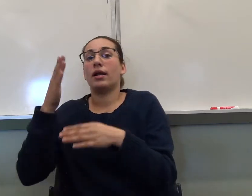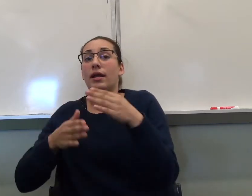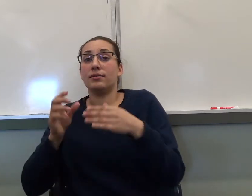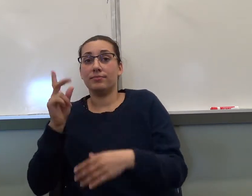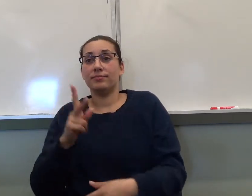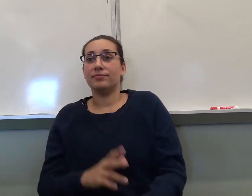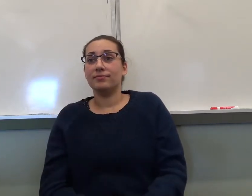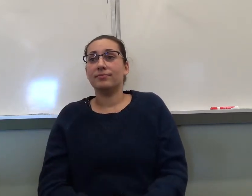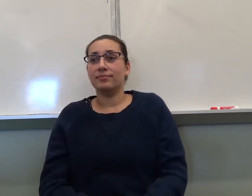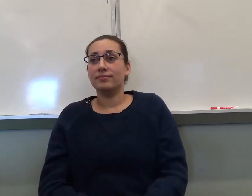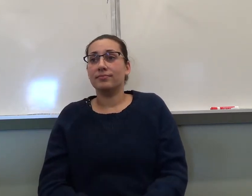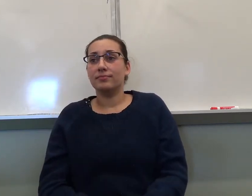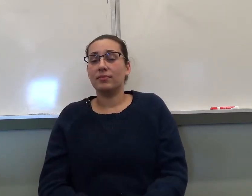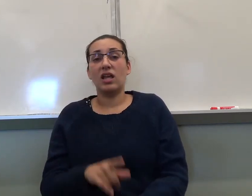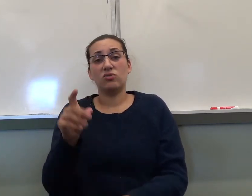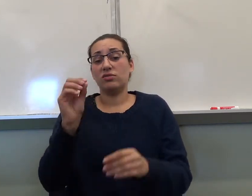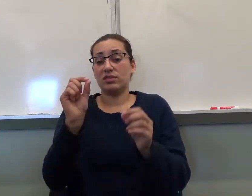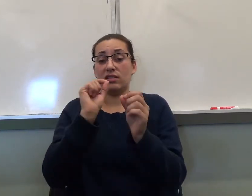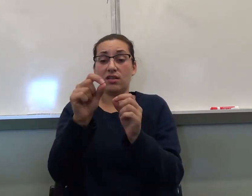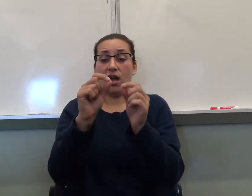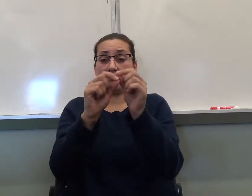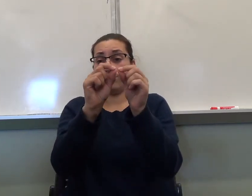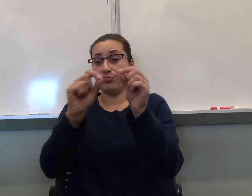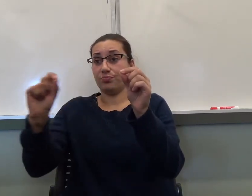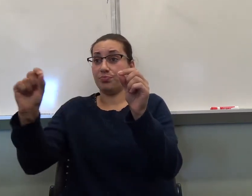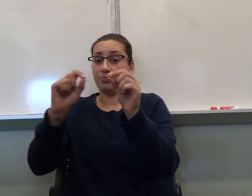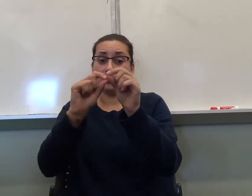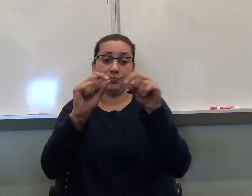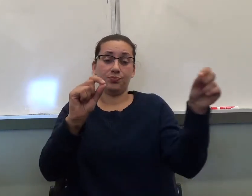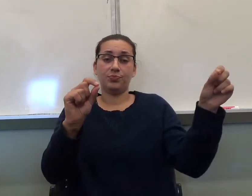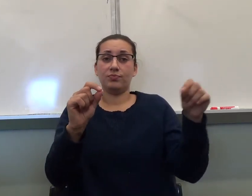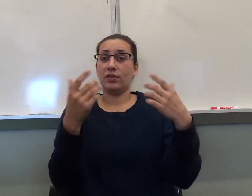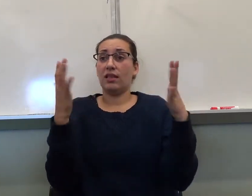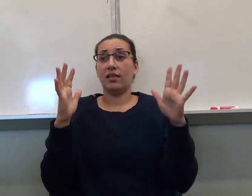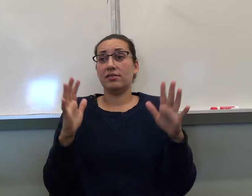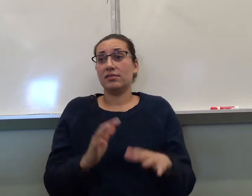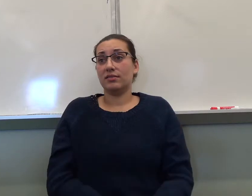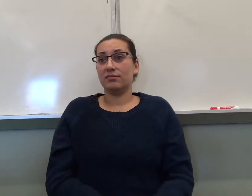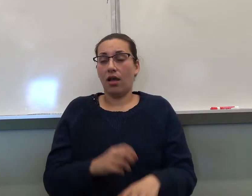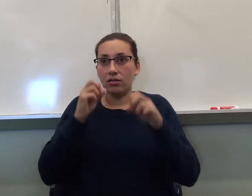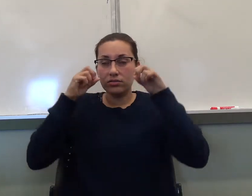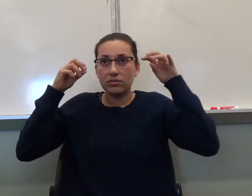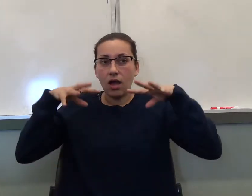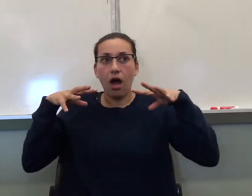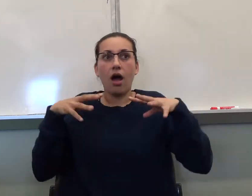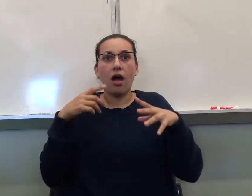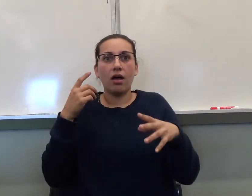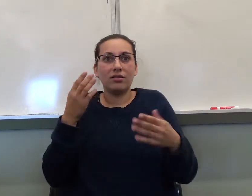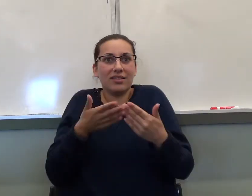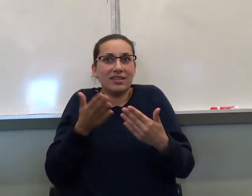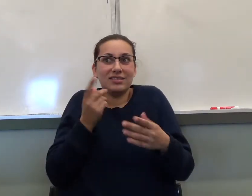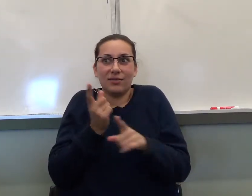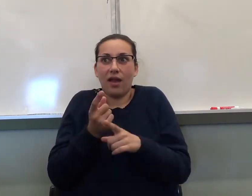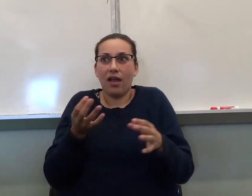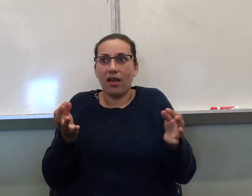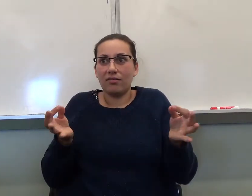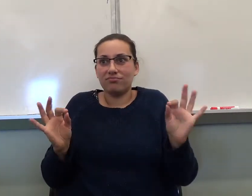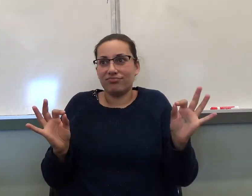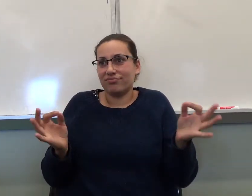much. That's how you convert things. I know you're in shock. This is just too easy. There's got to be a trick here, right? No, there's